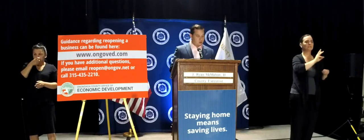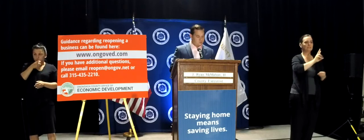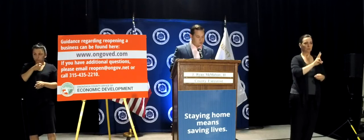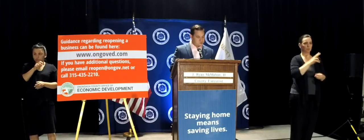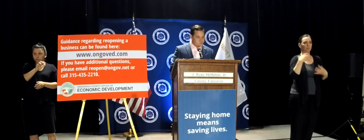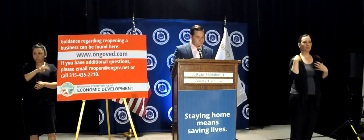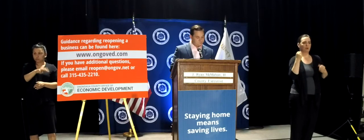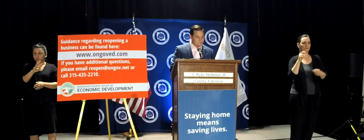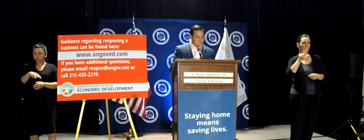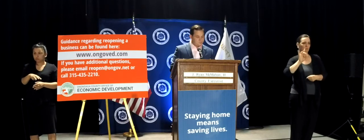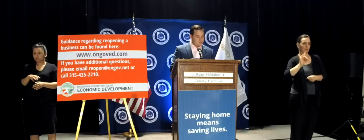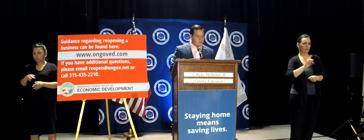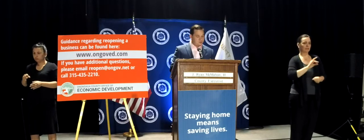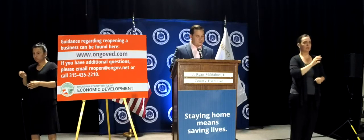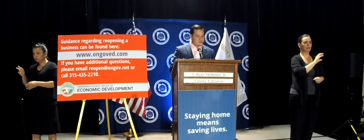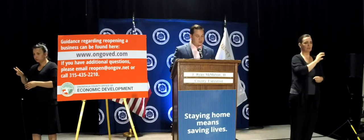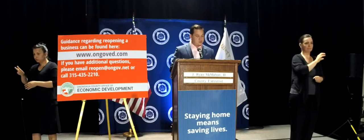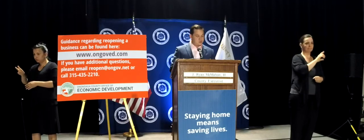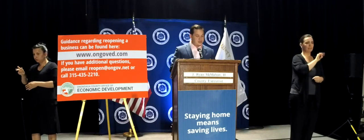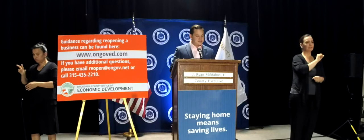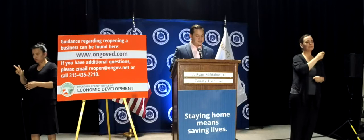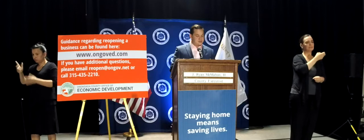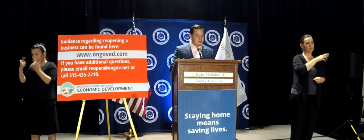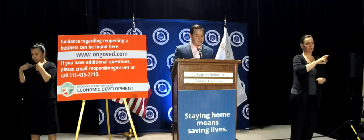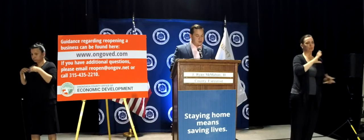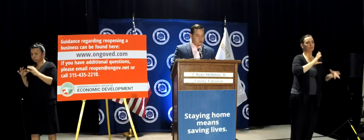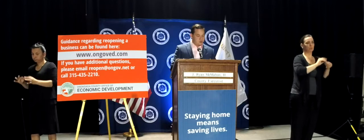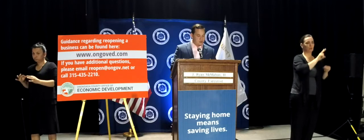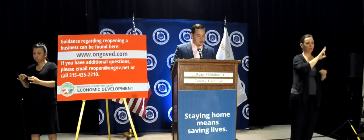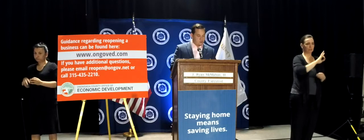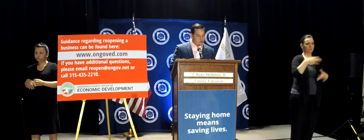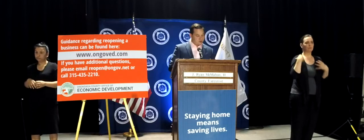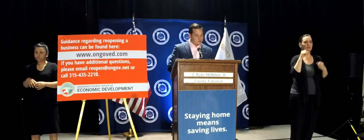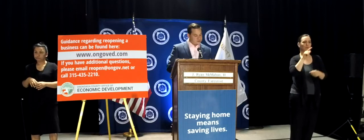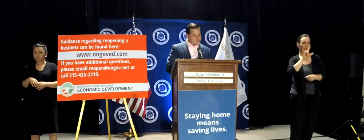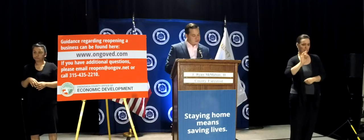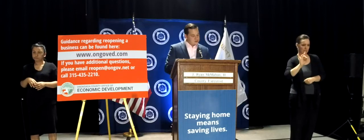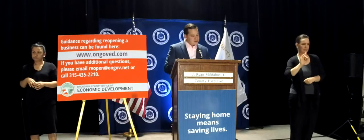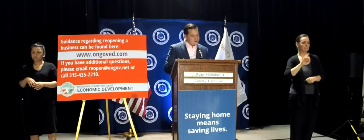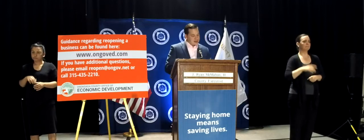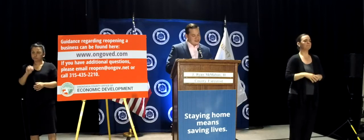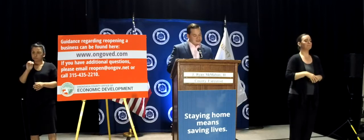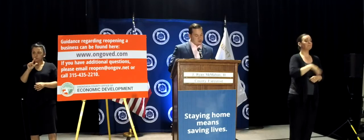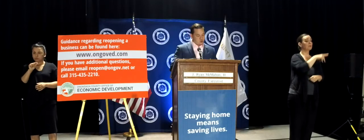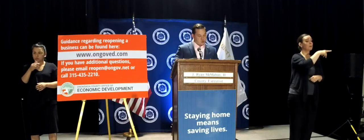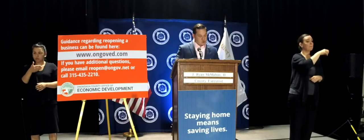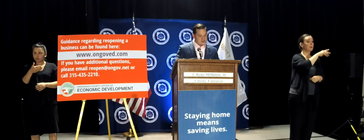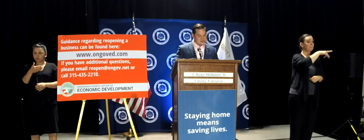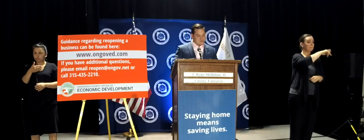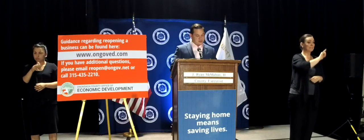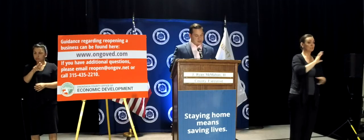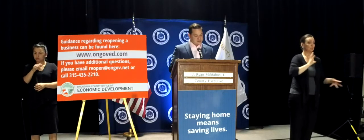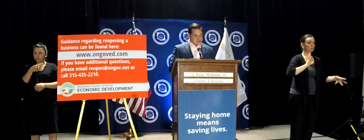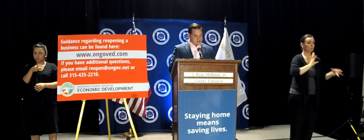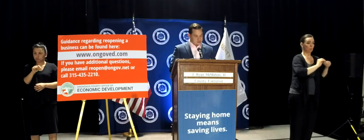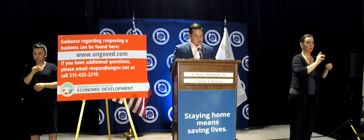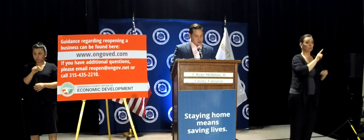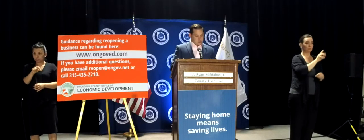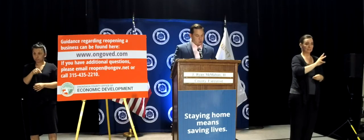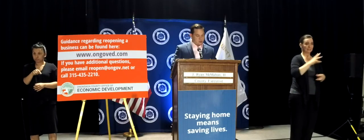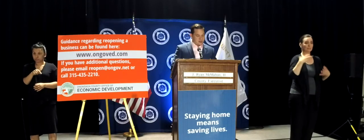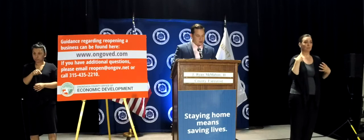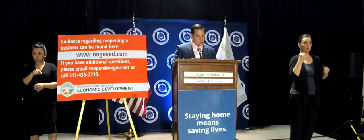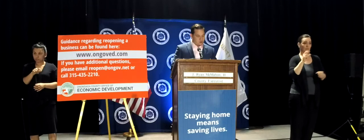38 recoveries. Camillus, 62 cases, 38 recoveries. Lysander, 37